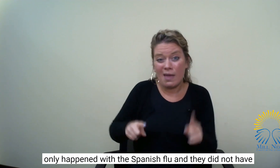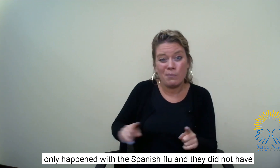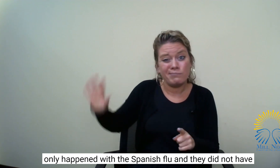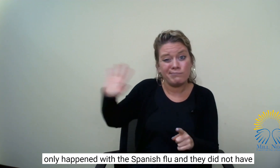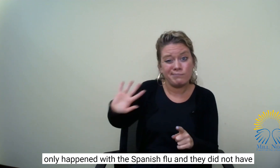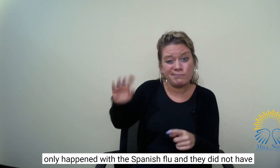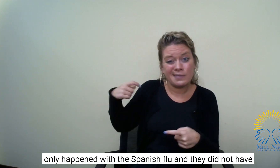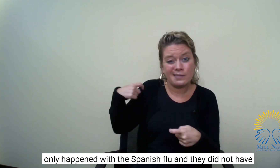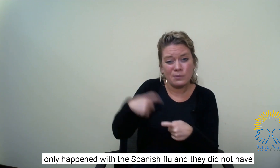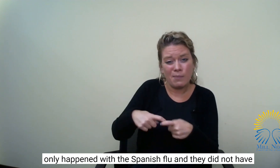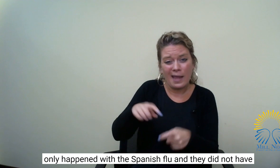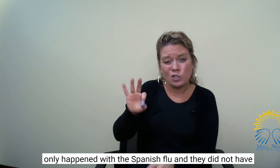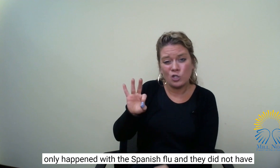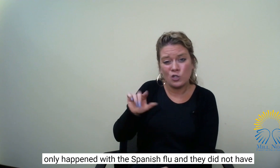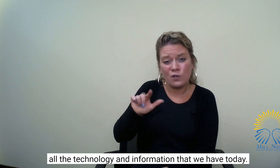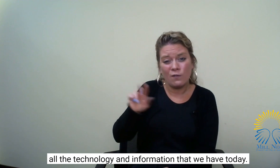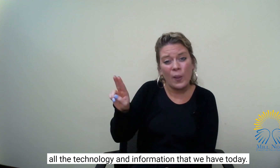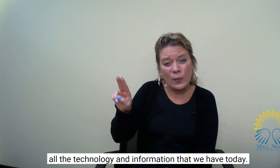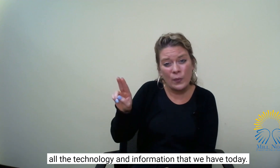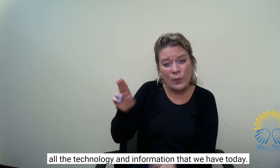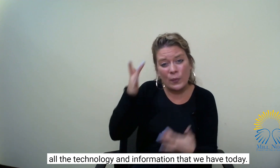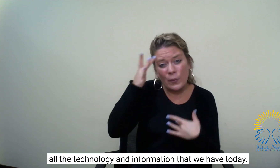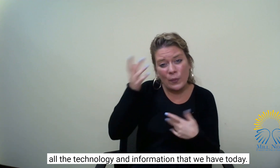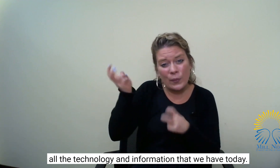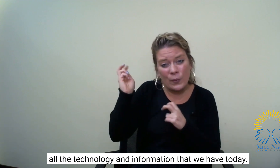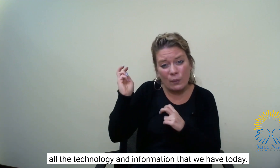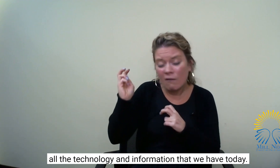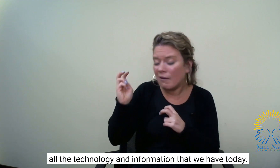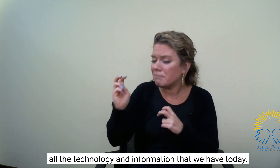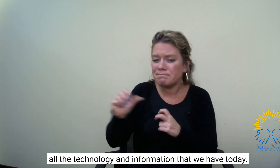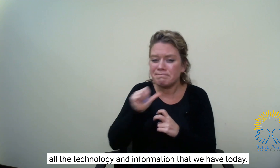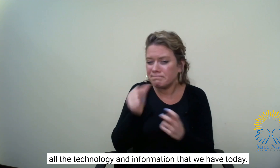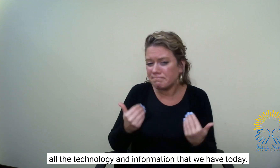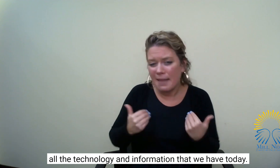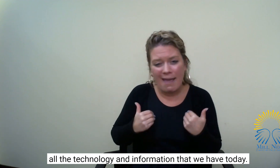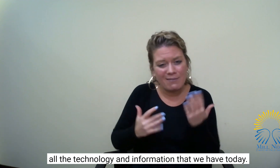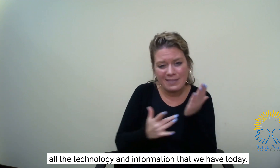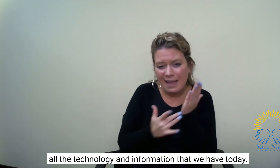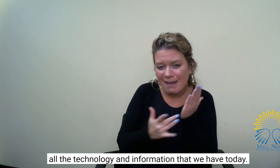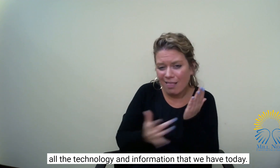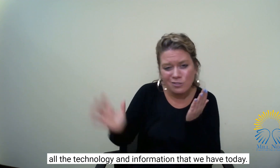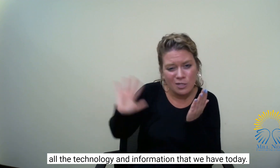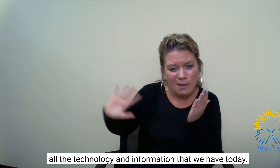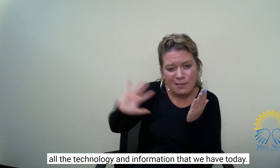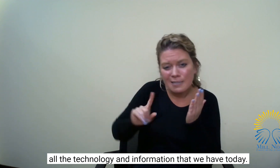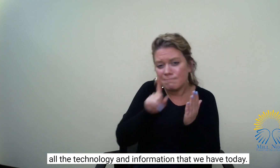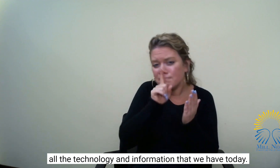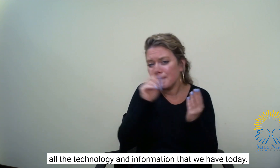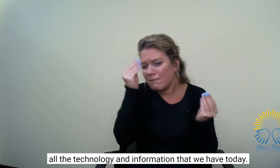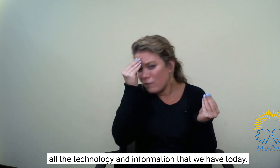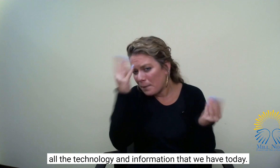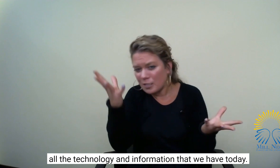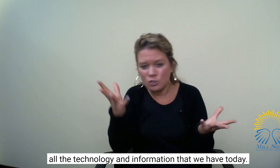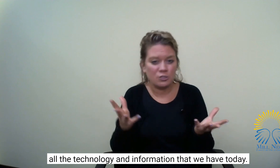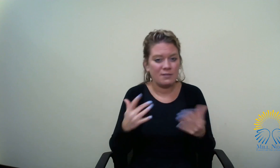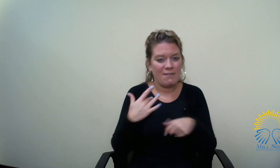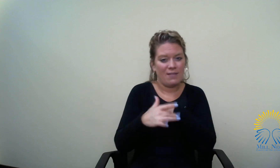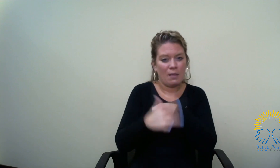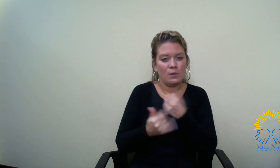flu, and they did not have all the technology and information that we have today.